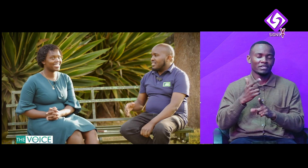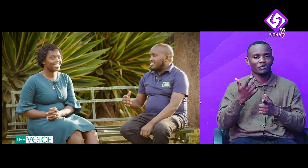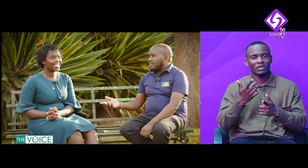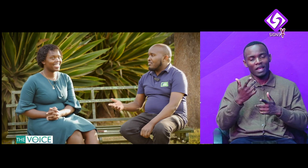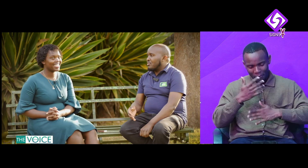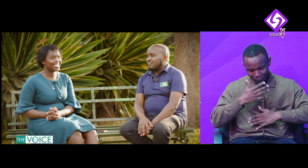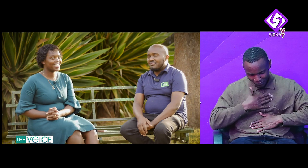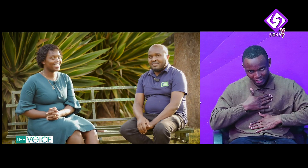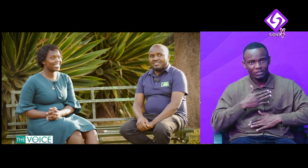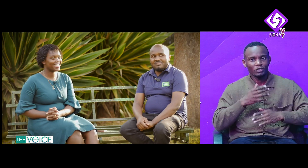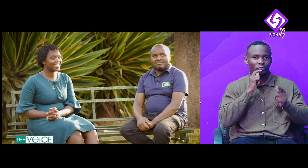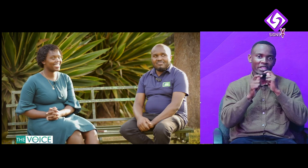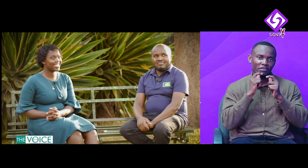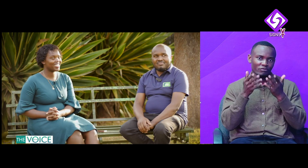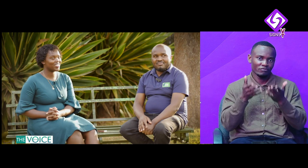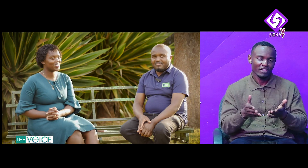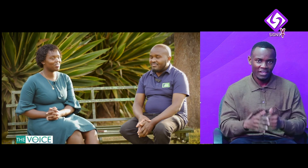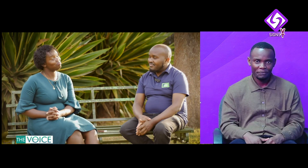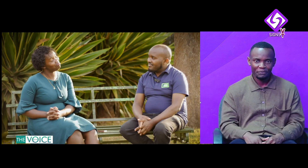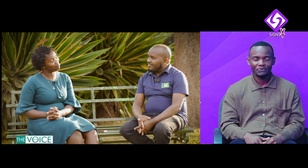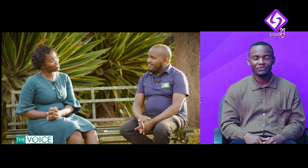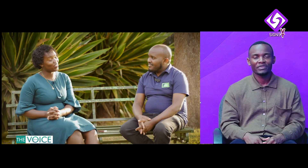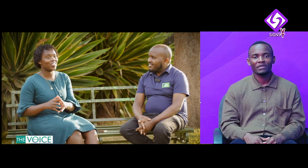that I was on the other side before.